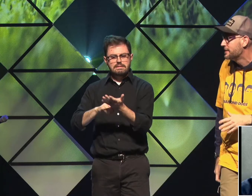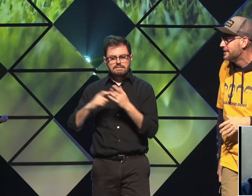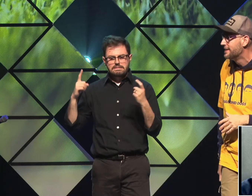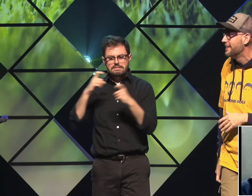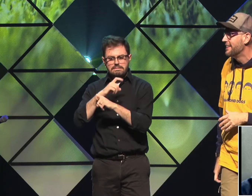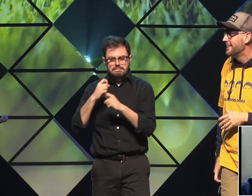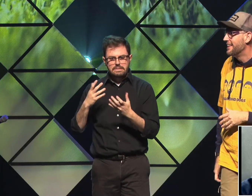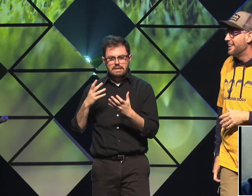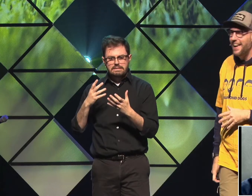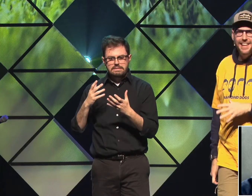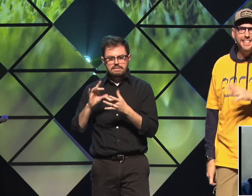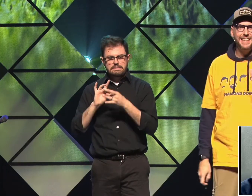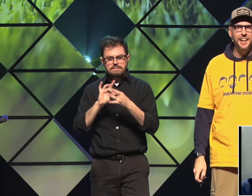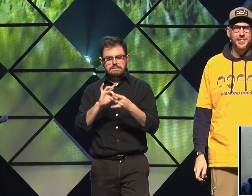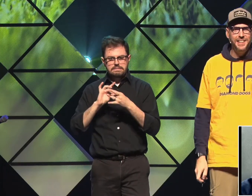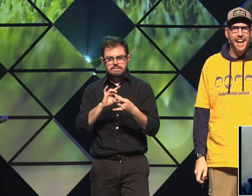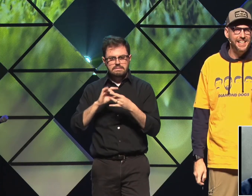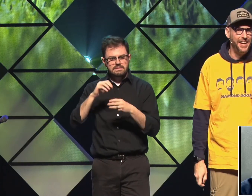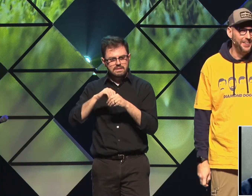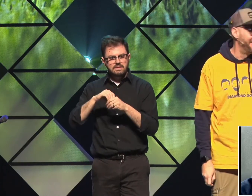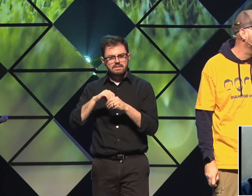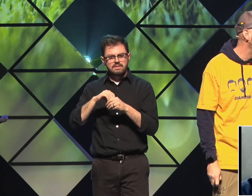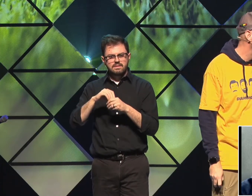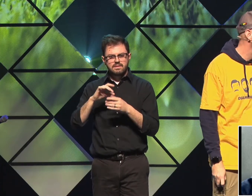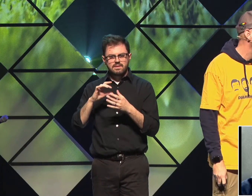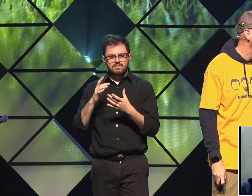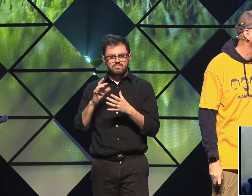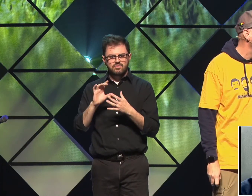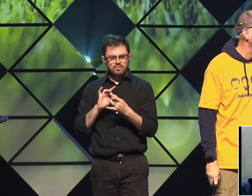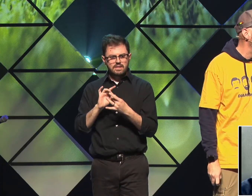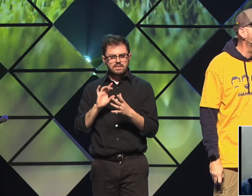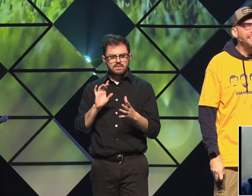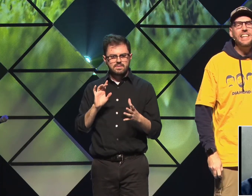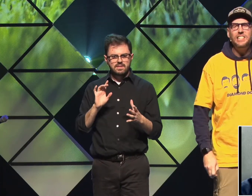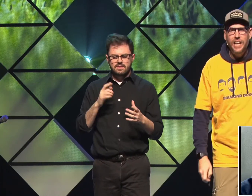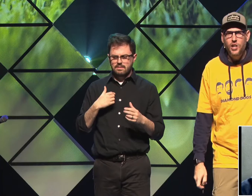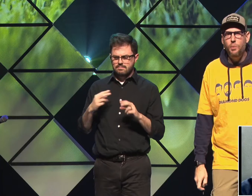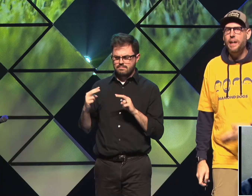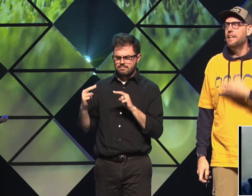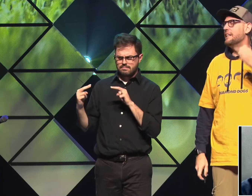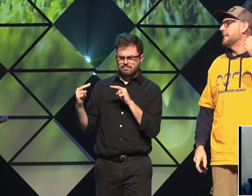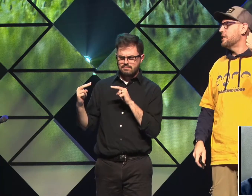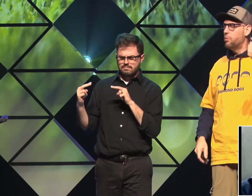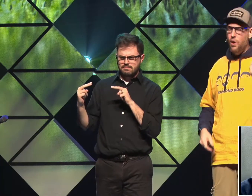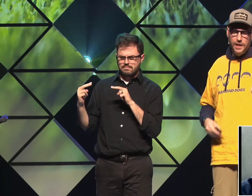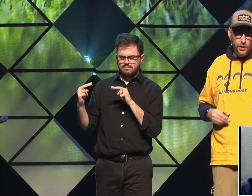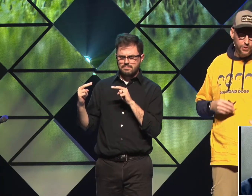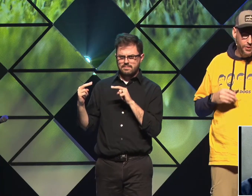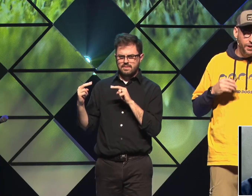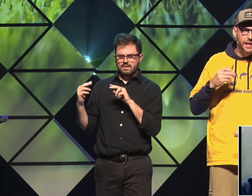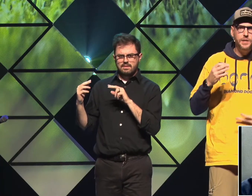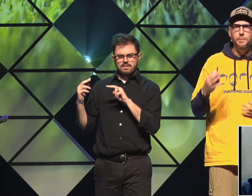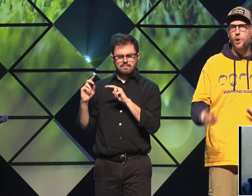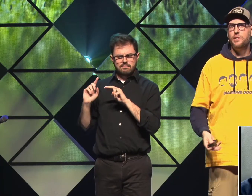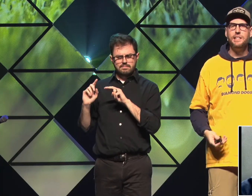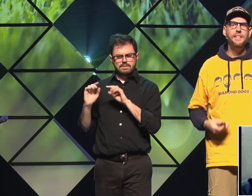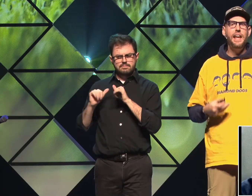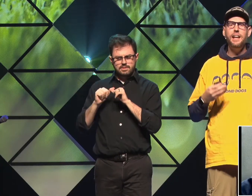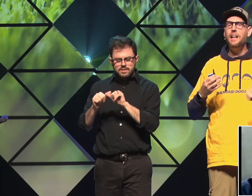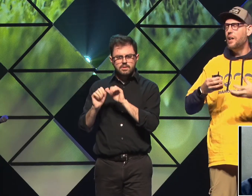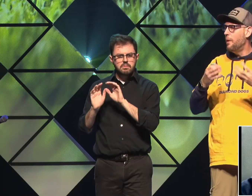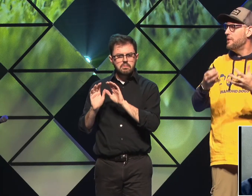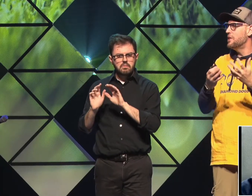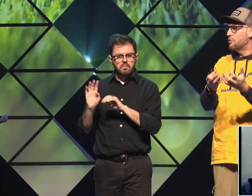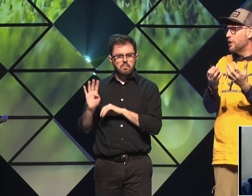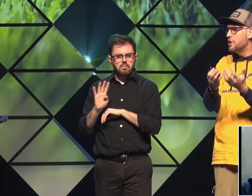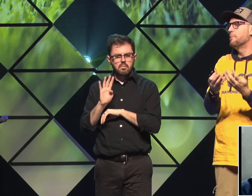relationships. And they just kind of look at each other, right? And then they just kind of go back in, and Ted's walking through his emotions, and they